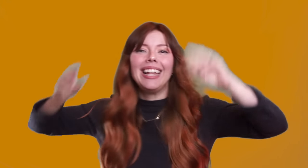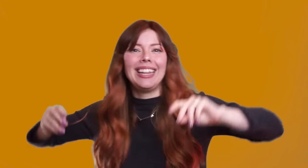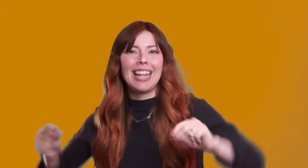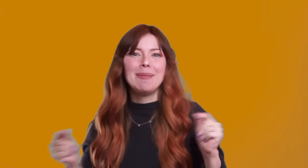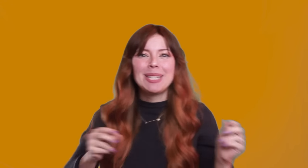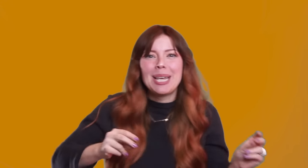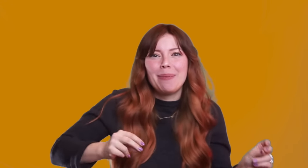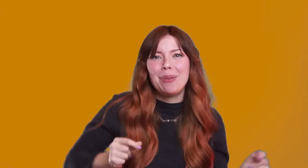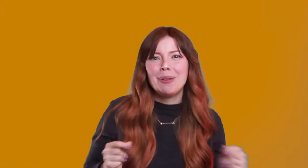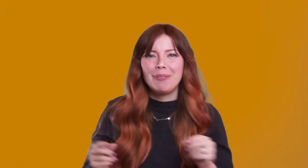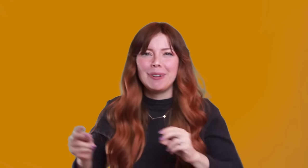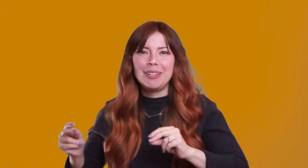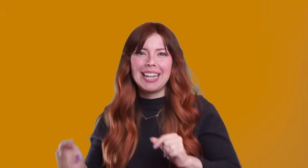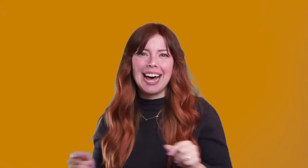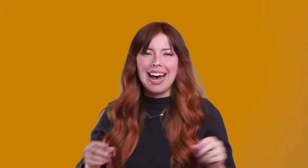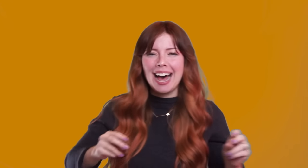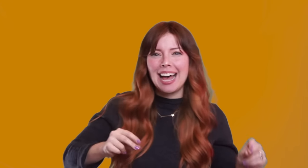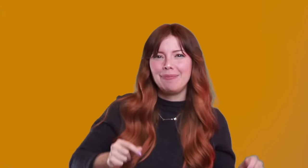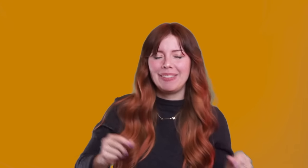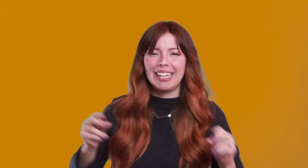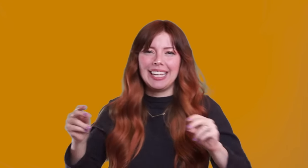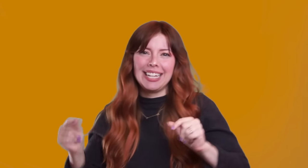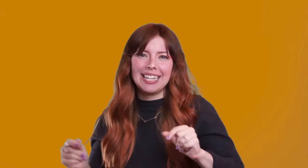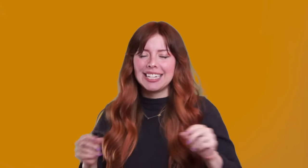Let me see a beautiful line, please.